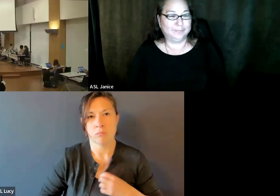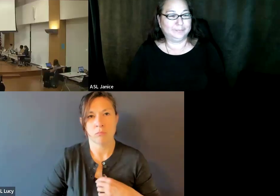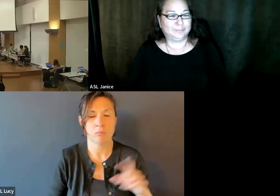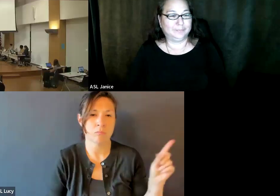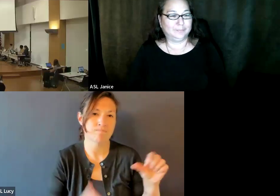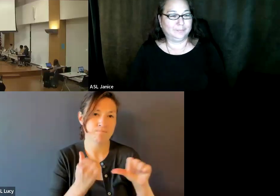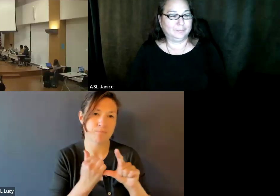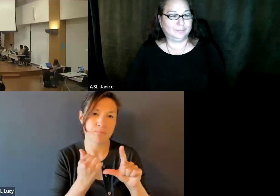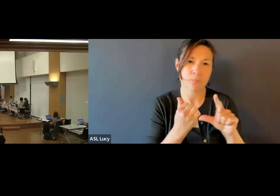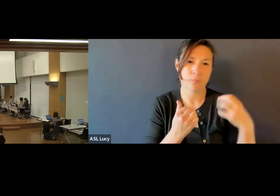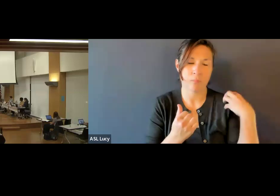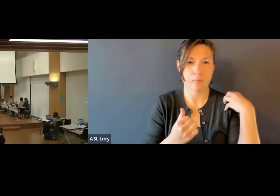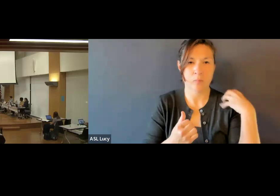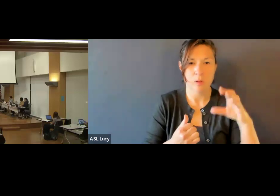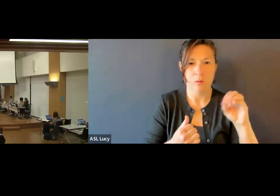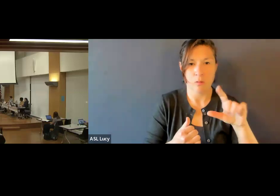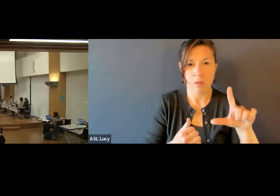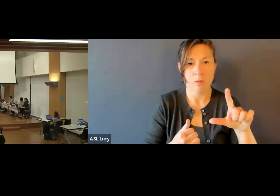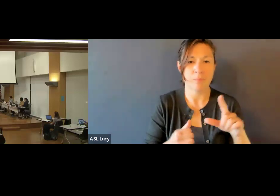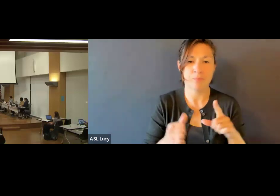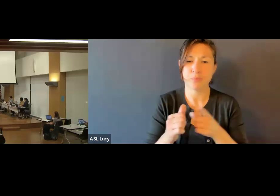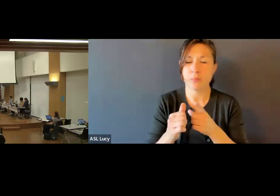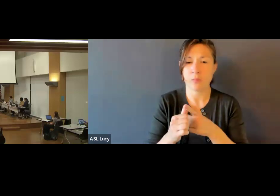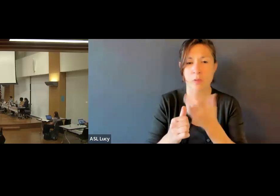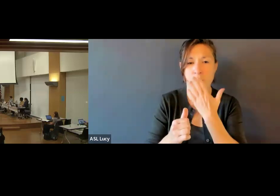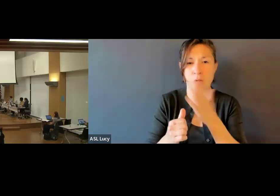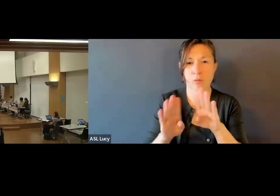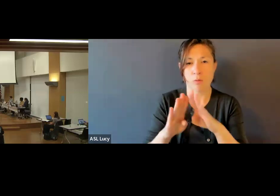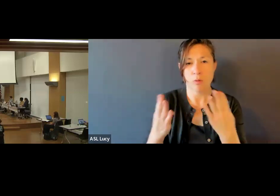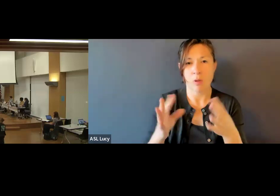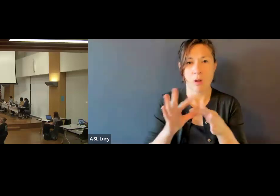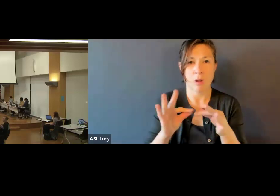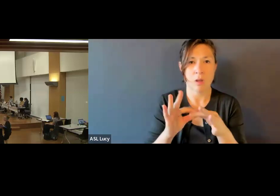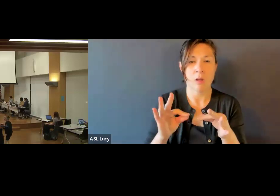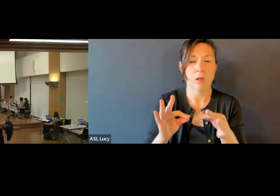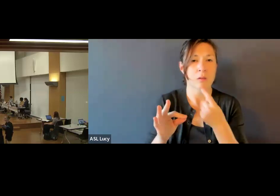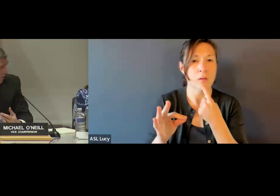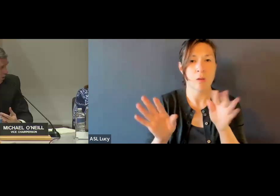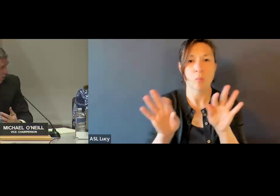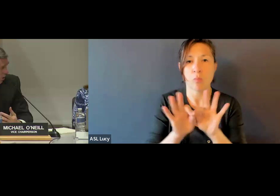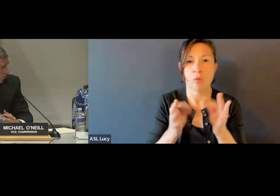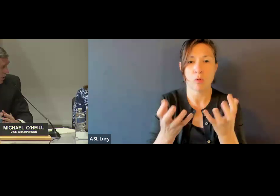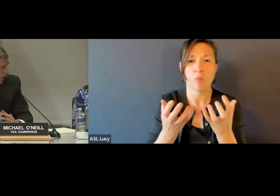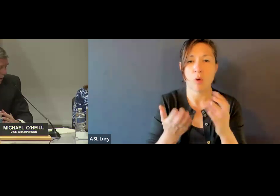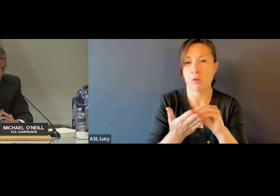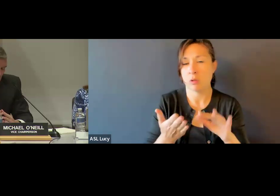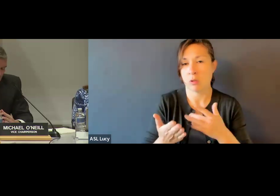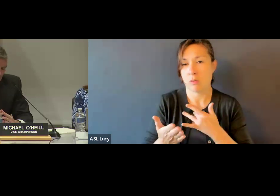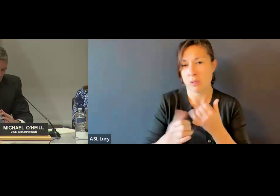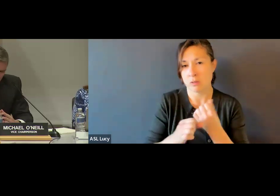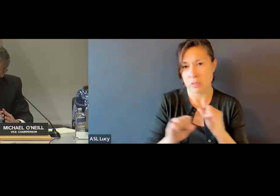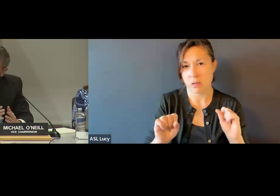Superintendent, 2 things. First of all, thank you for starting off your comments talking about how important it is for our students to feel safe and secure in